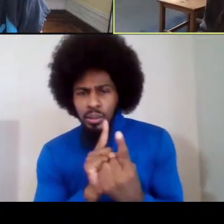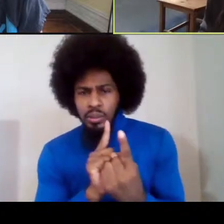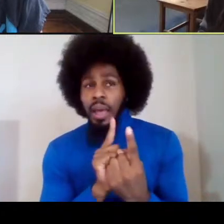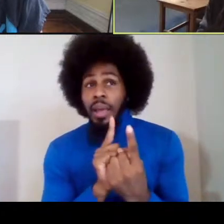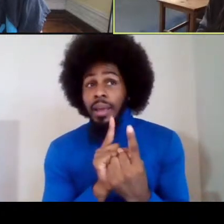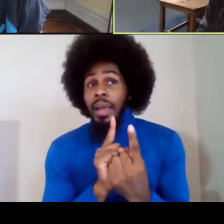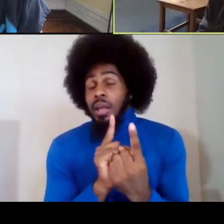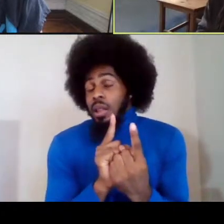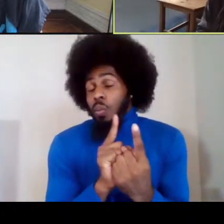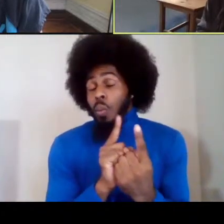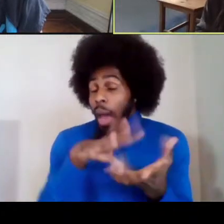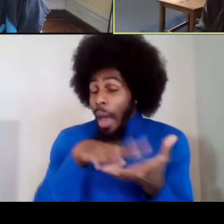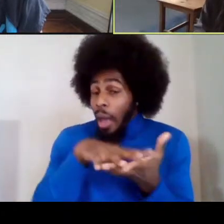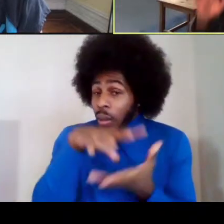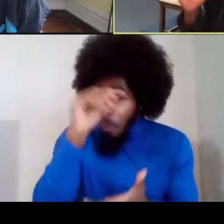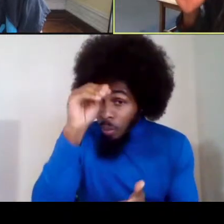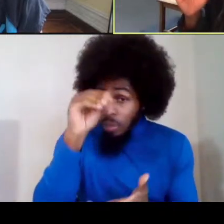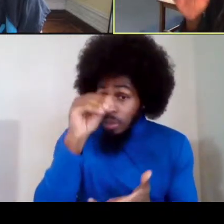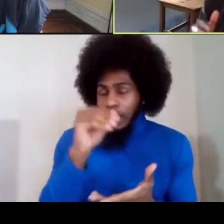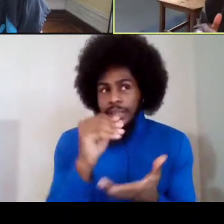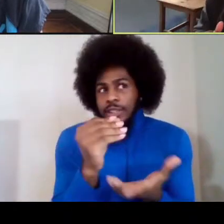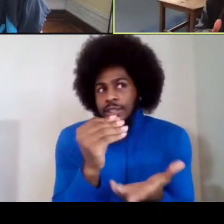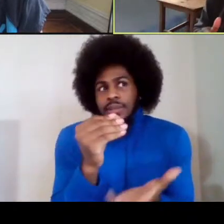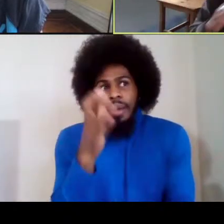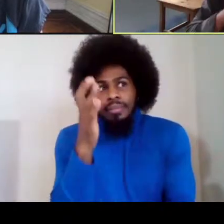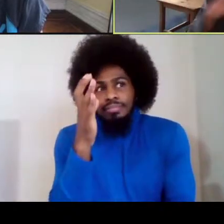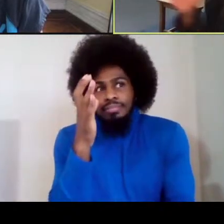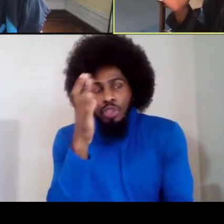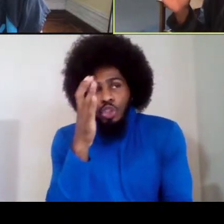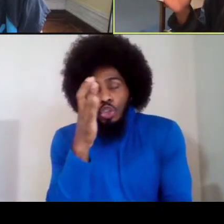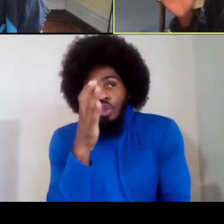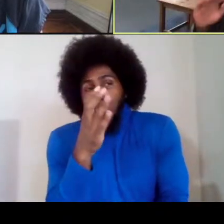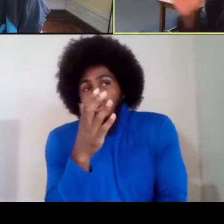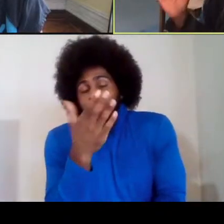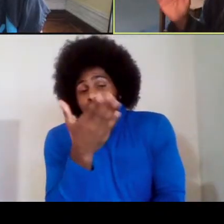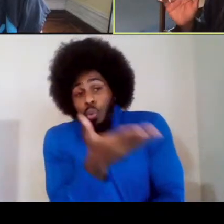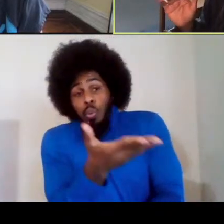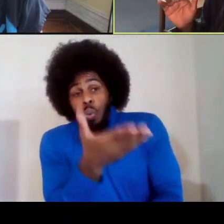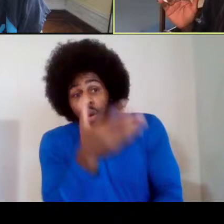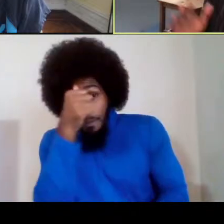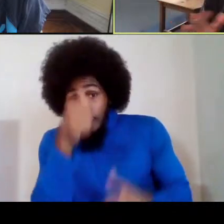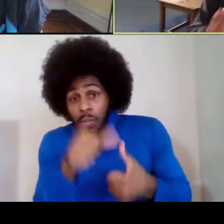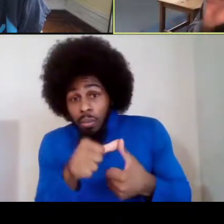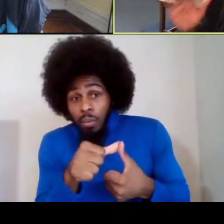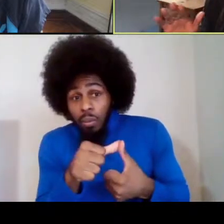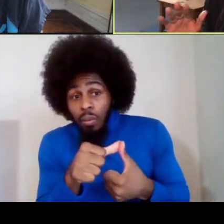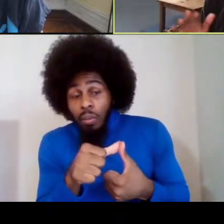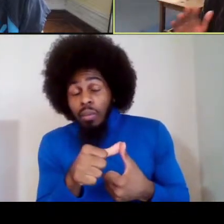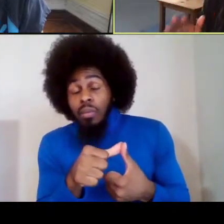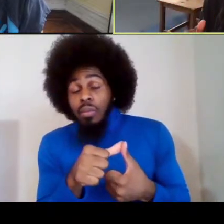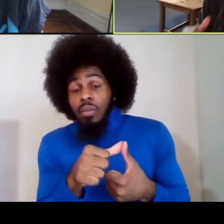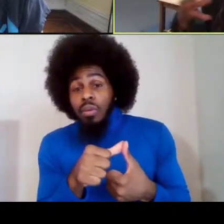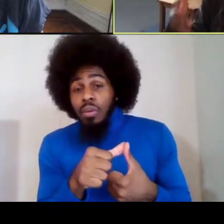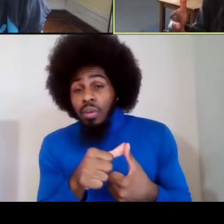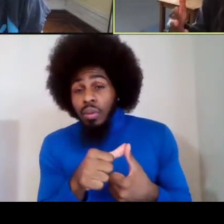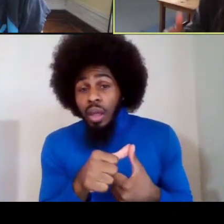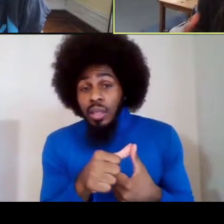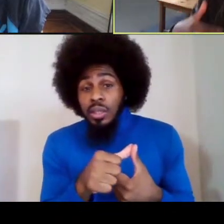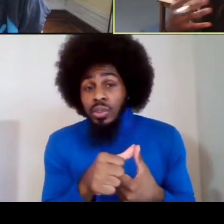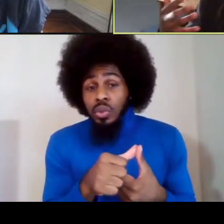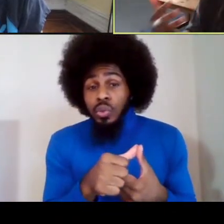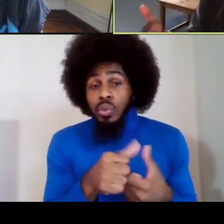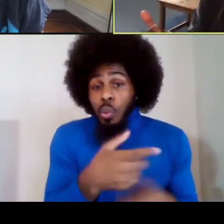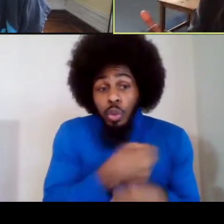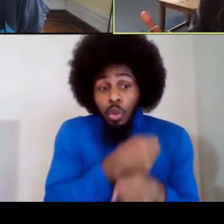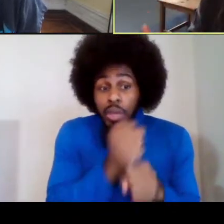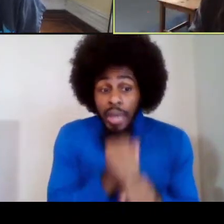I've been picking up of listening to you over that time was just like, I don't got it for y'all. Like, you were just taking space. So yes,